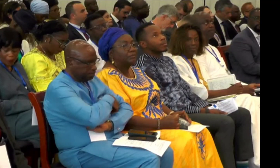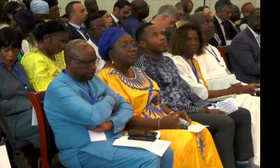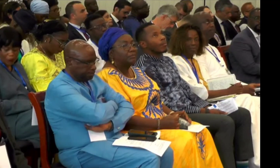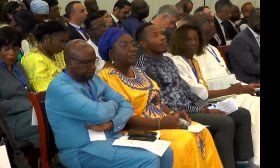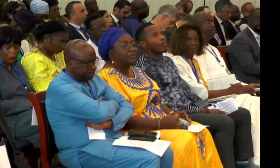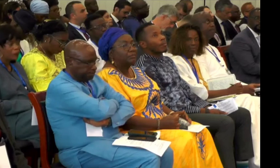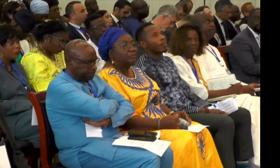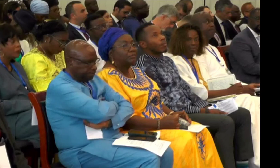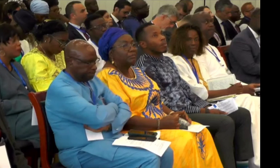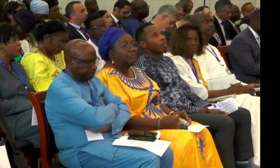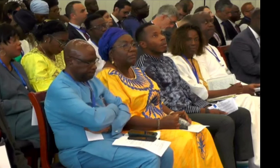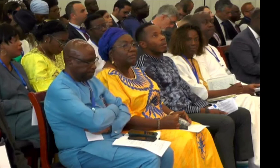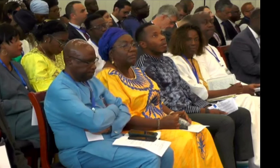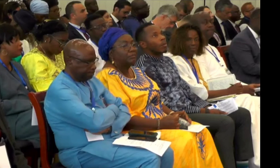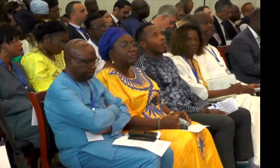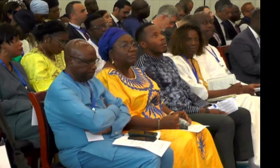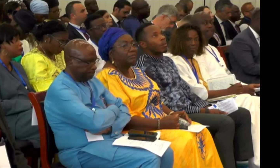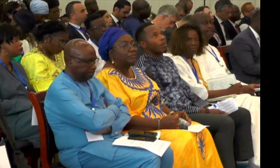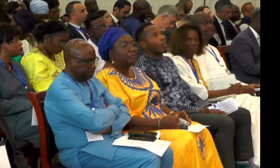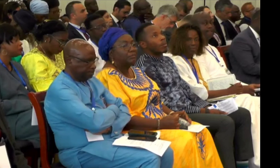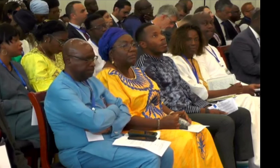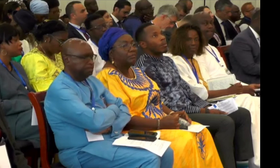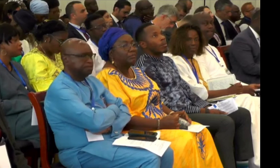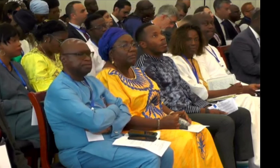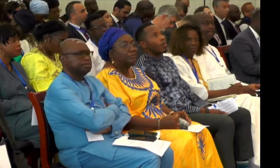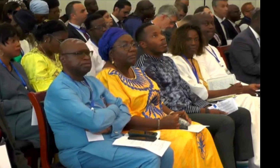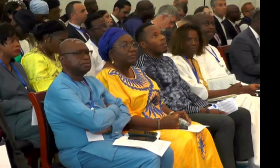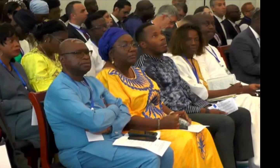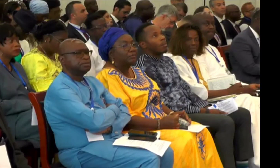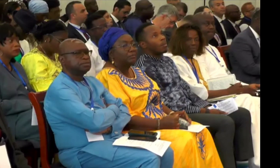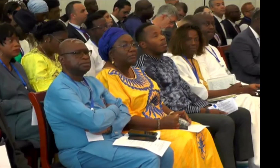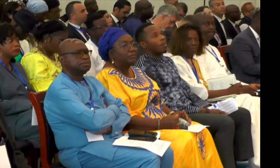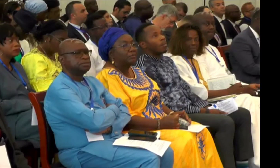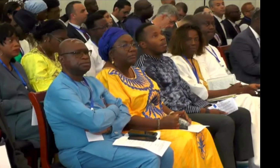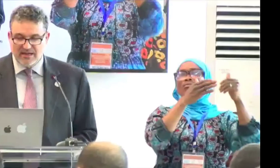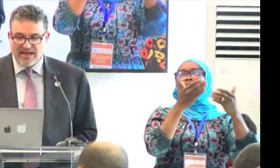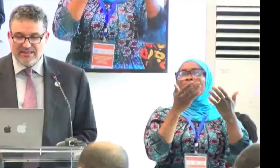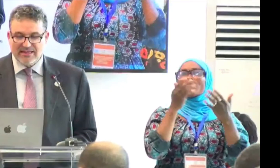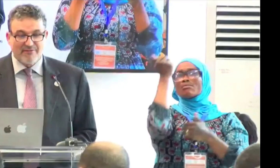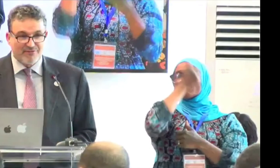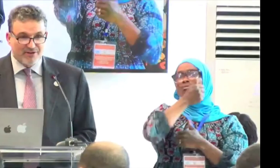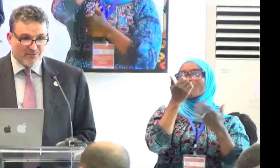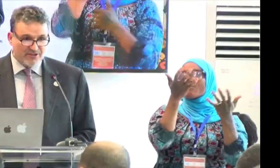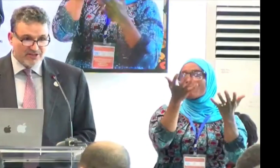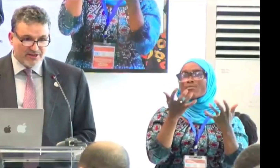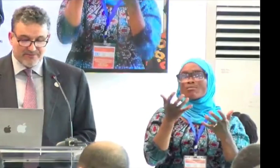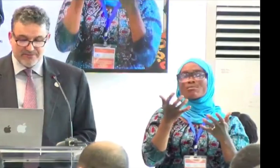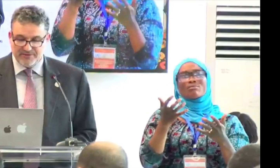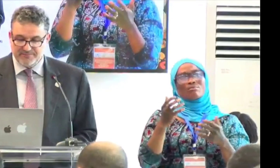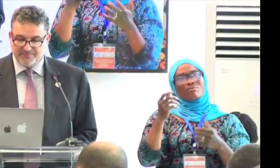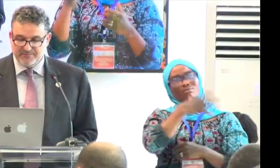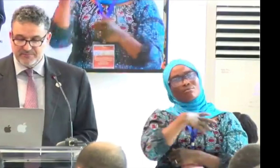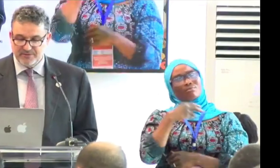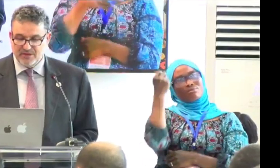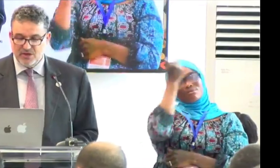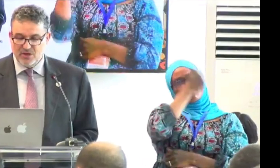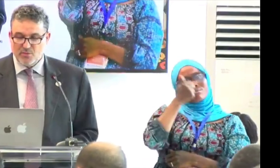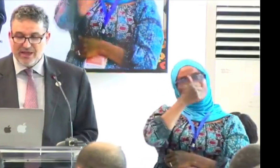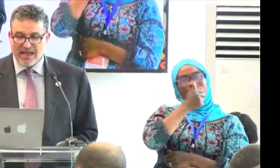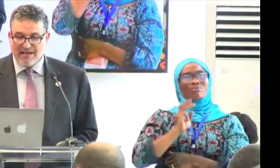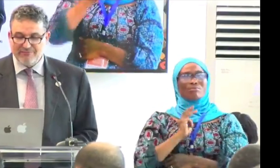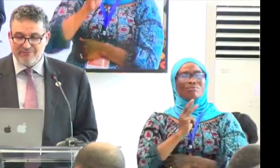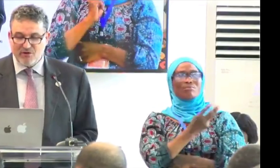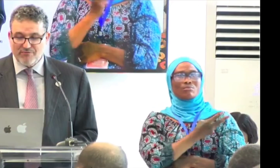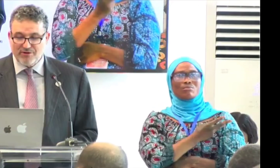lessons as it gears up to build the Africa we want and the Africa we deserve.